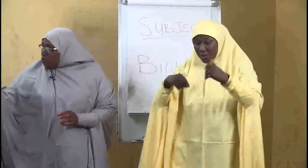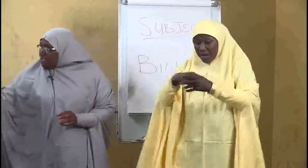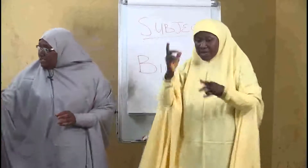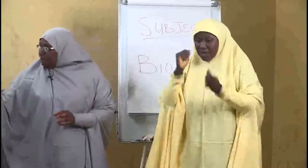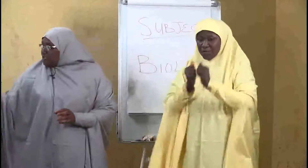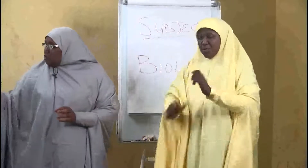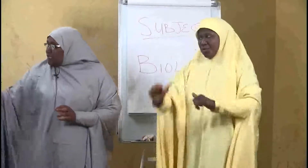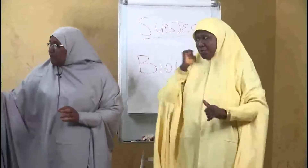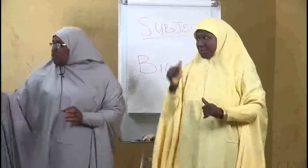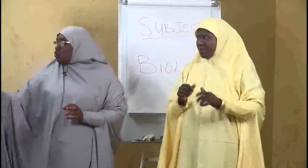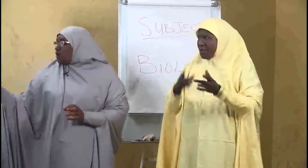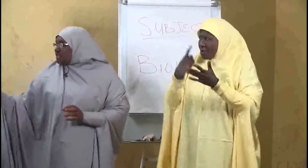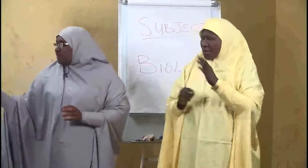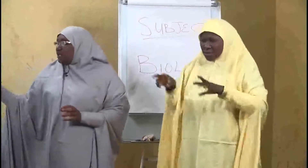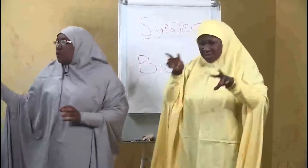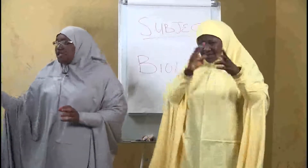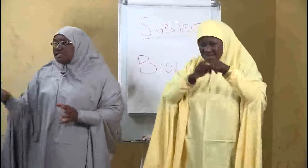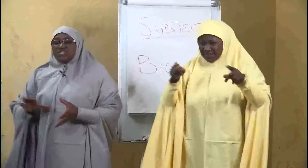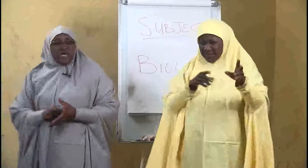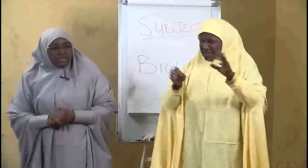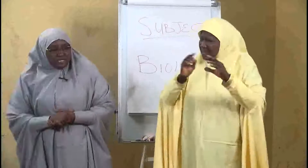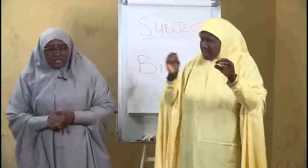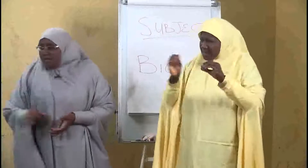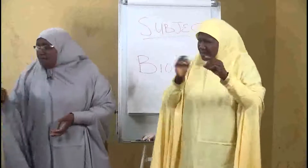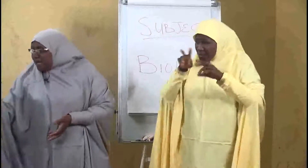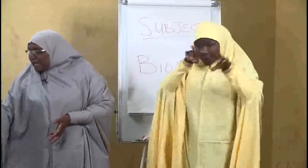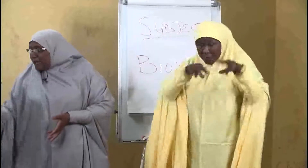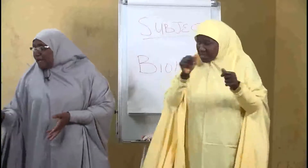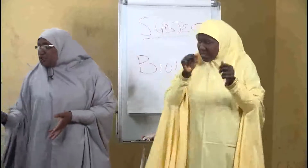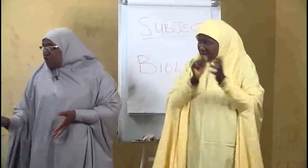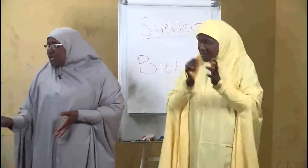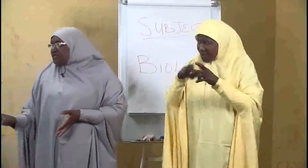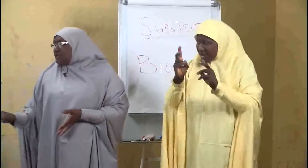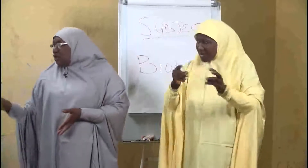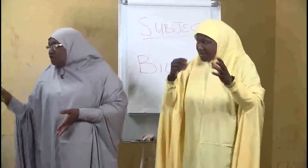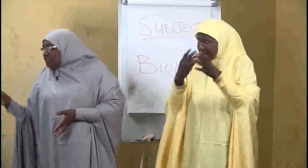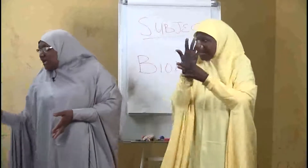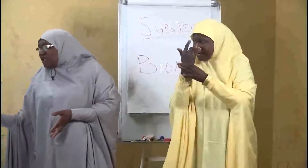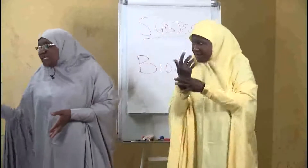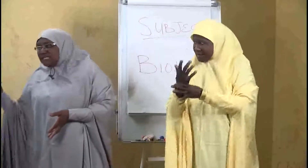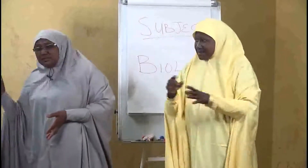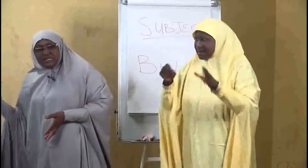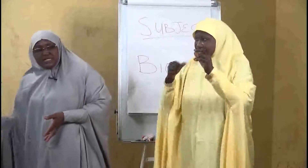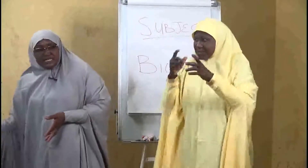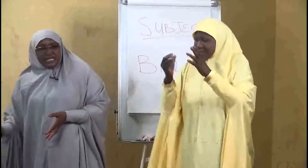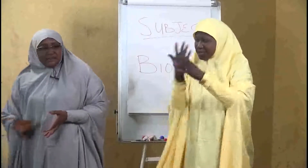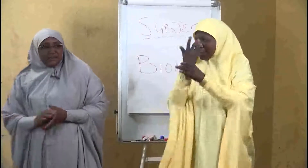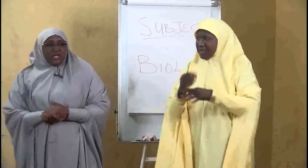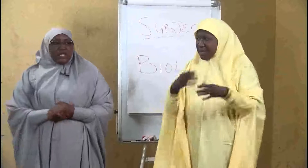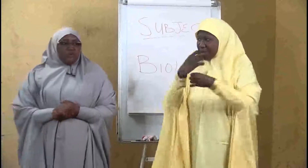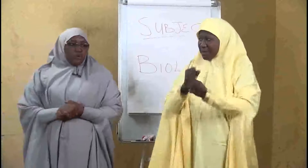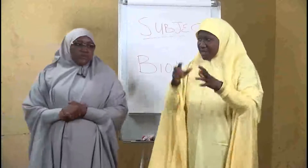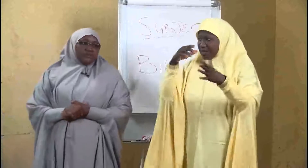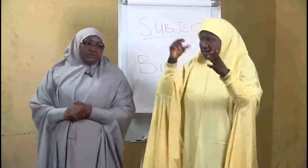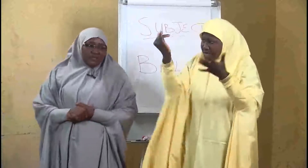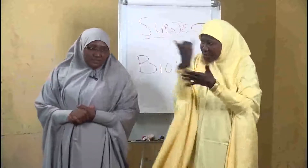Then what's the difference? What difference do you observe in the way the seed germinates? Make a label drawings of the germinating seedling